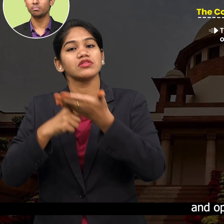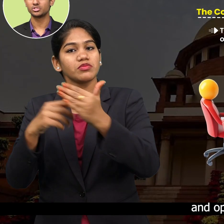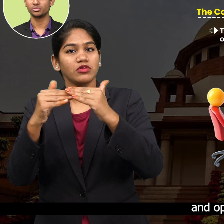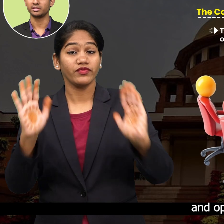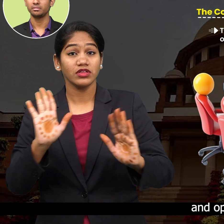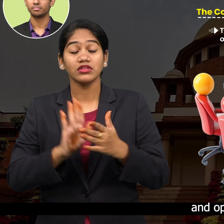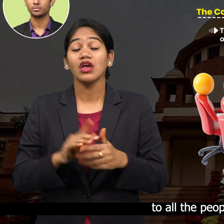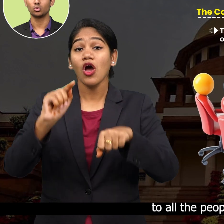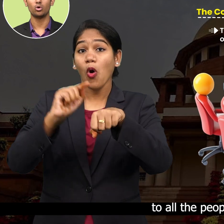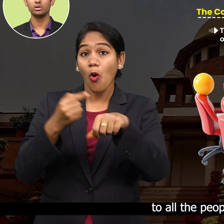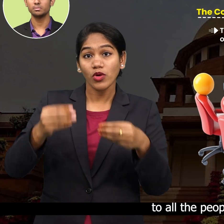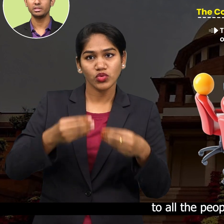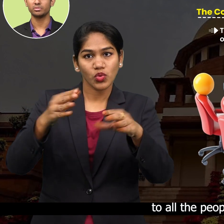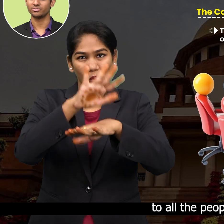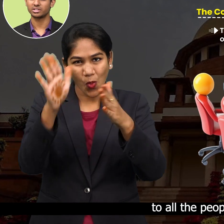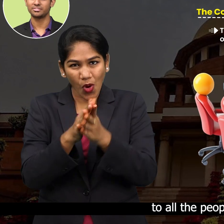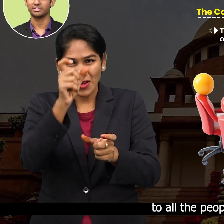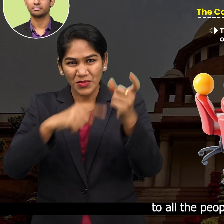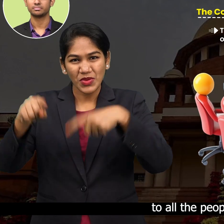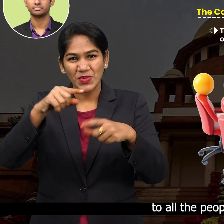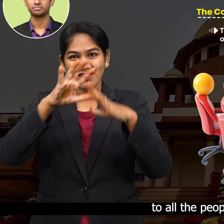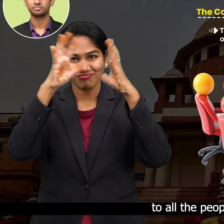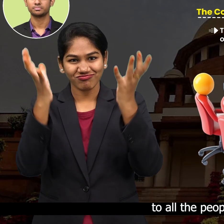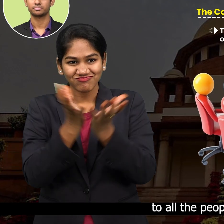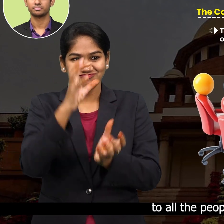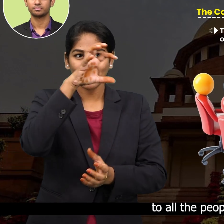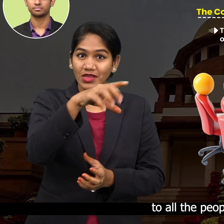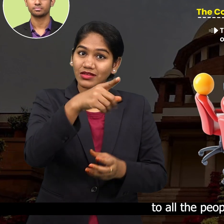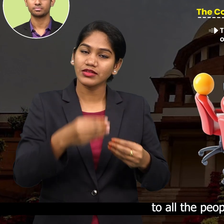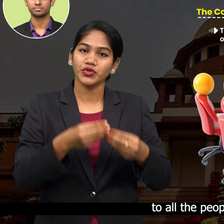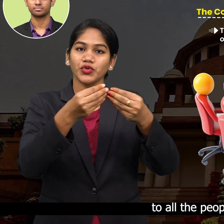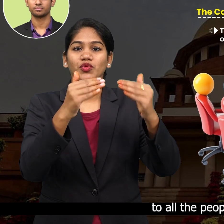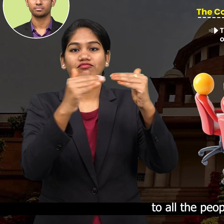and opportunity to all the people of the country.